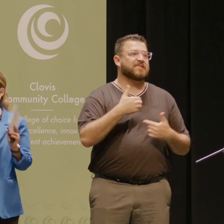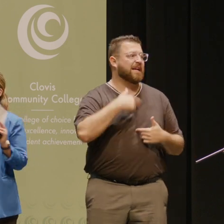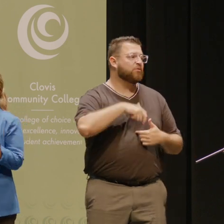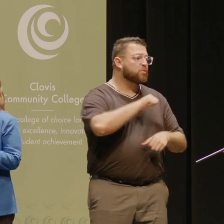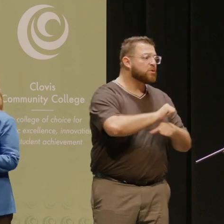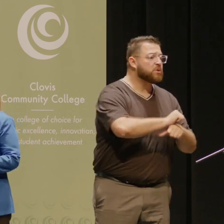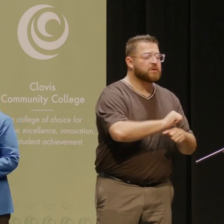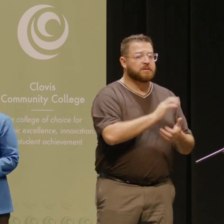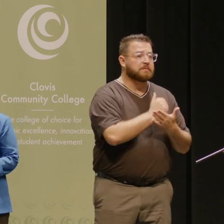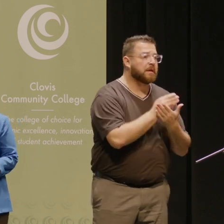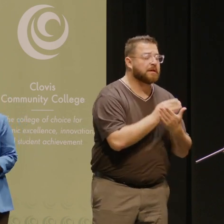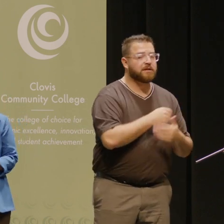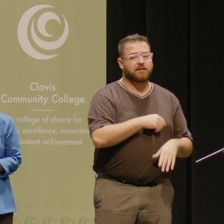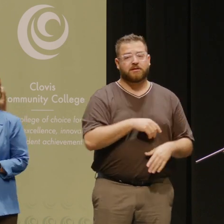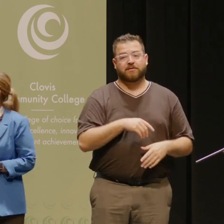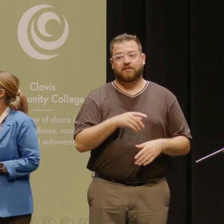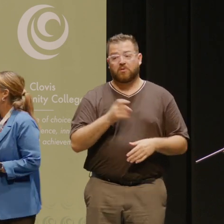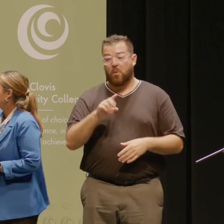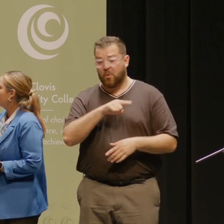work or either I educate myself.